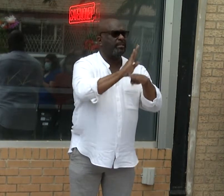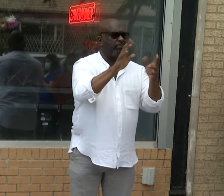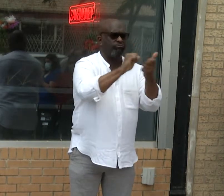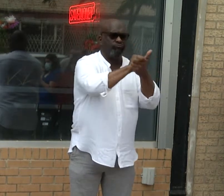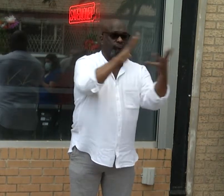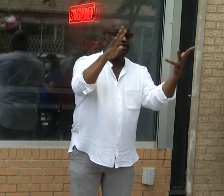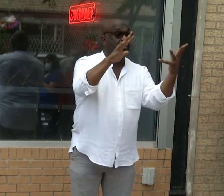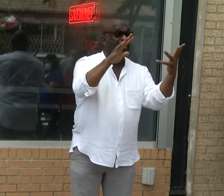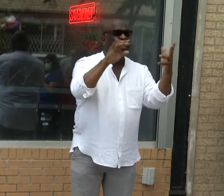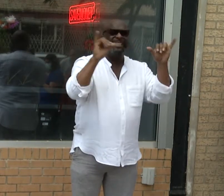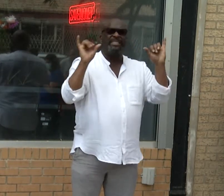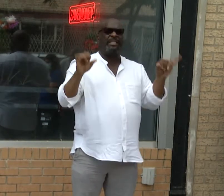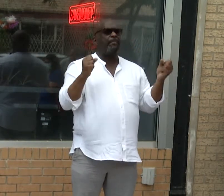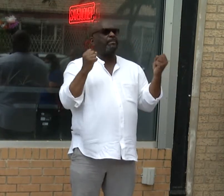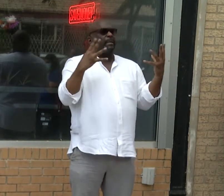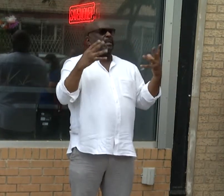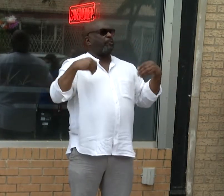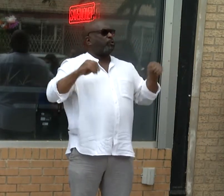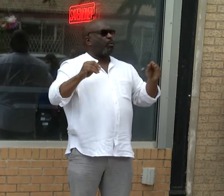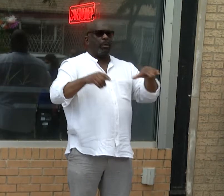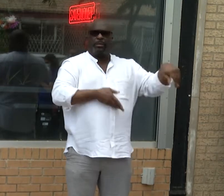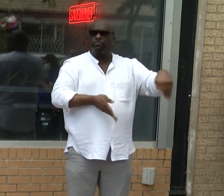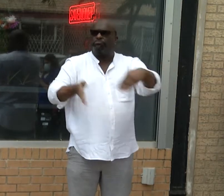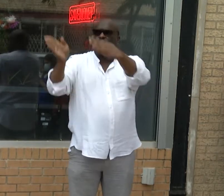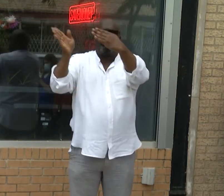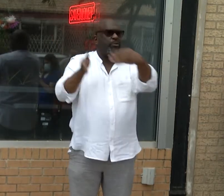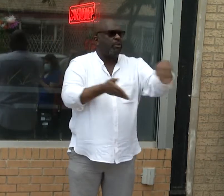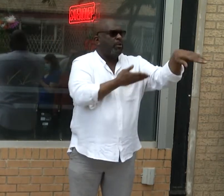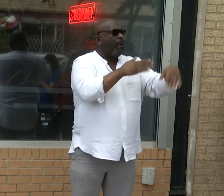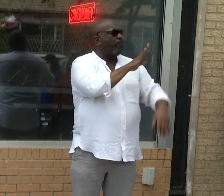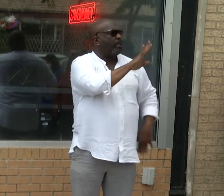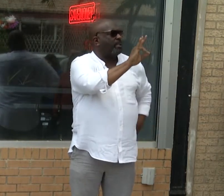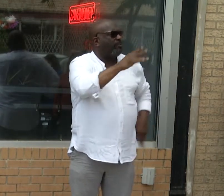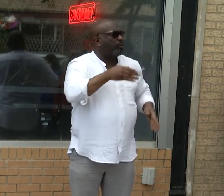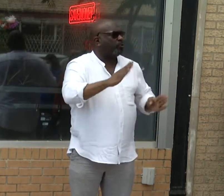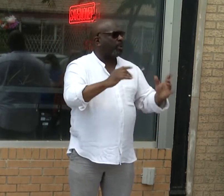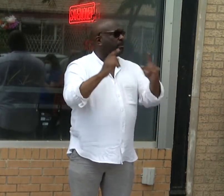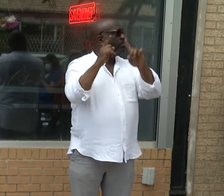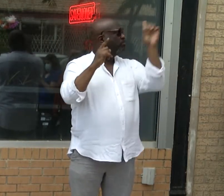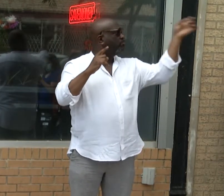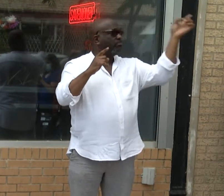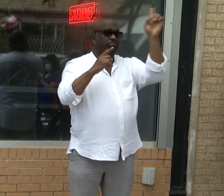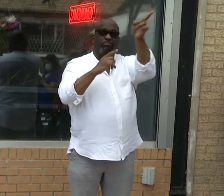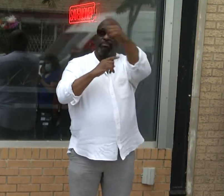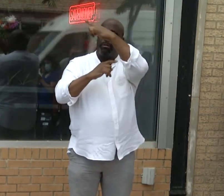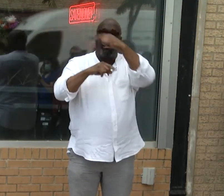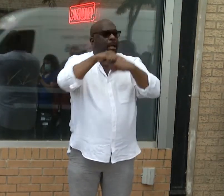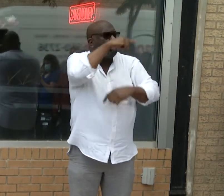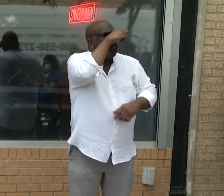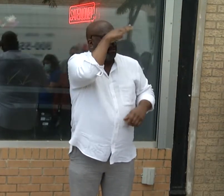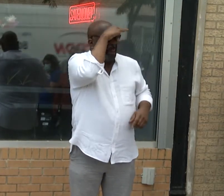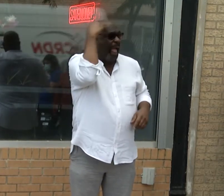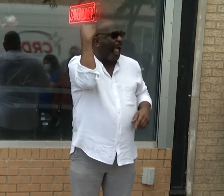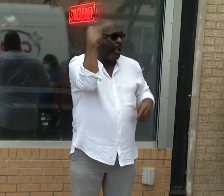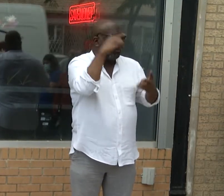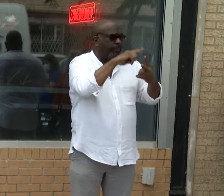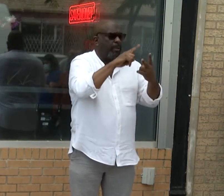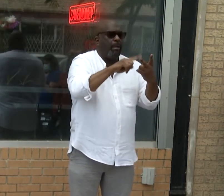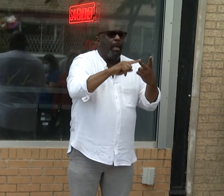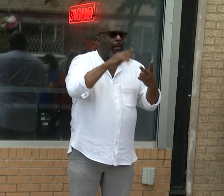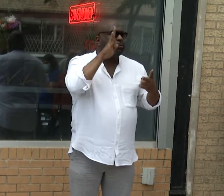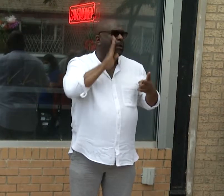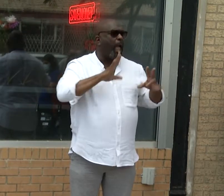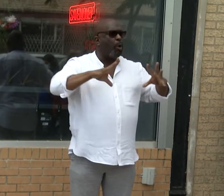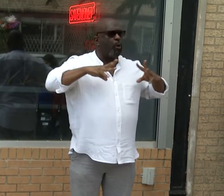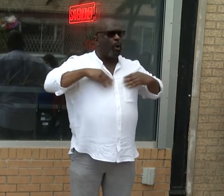many of these storefronts on 47th Street, which you see behind me, black and brown businesses throughout the south and west sides